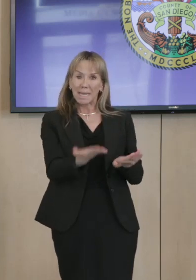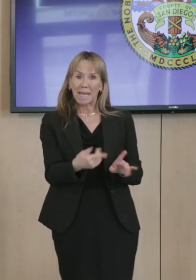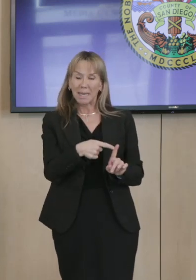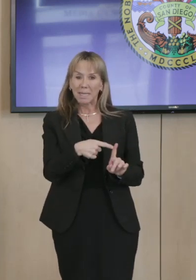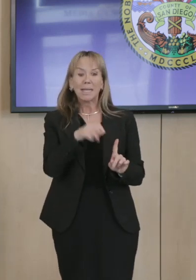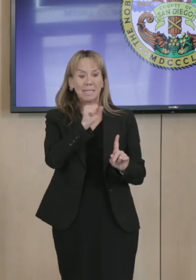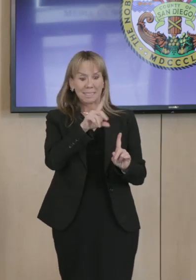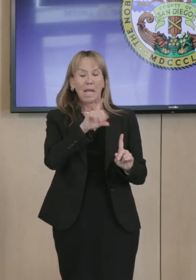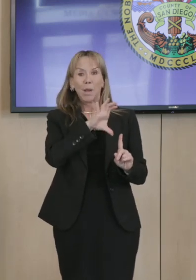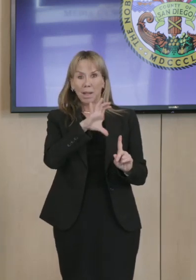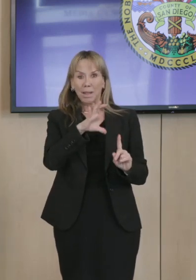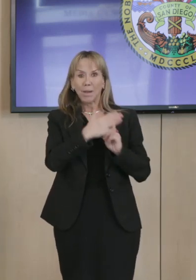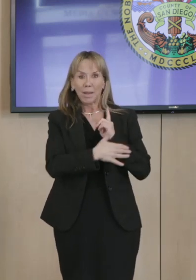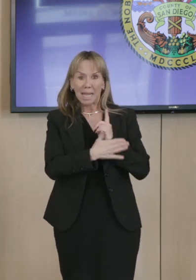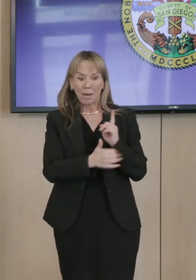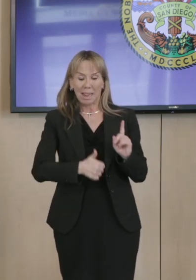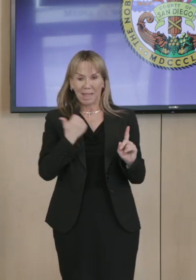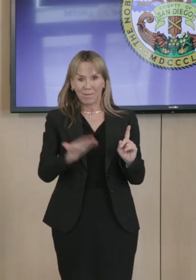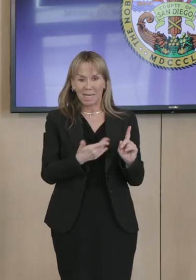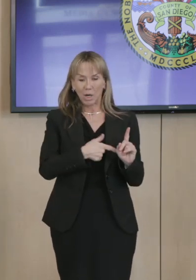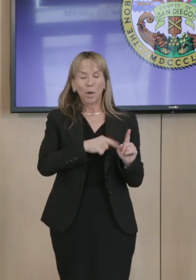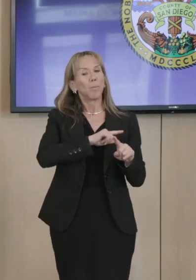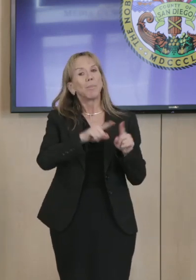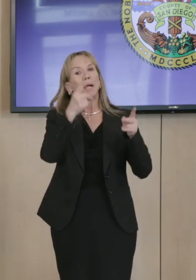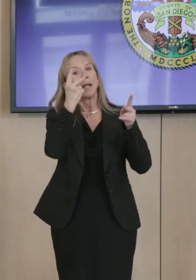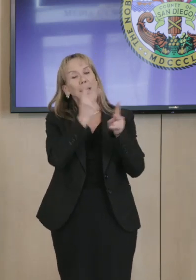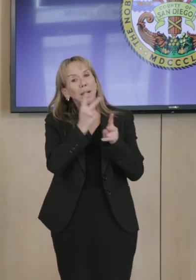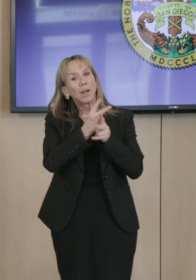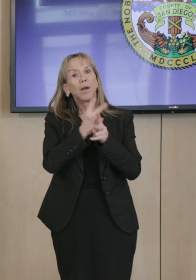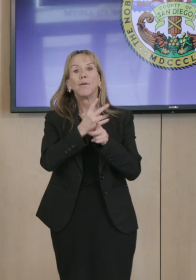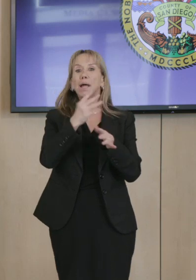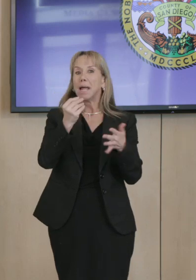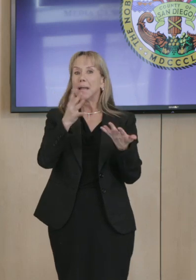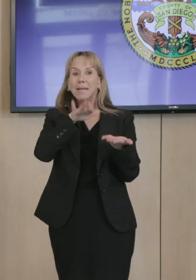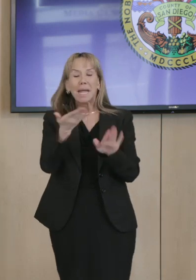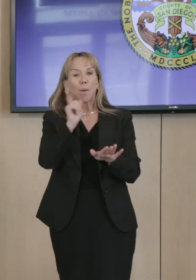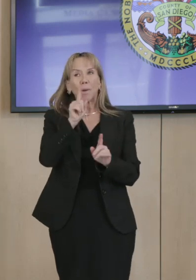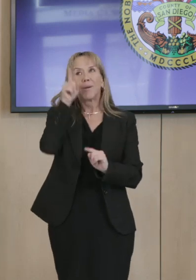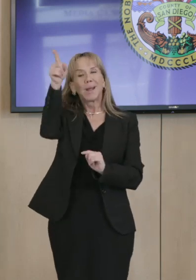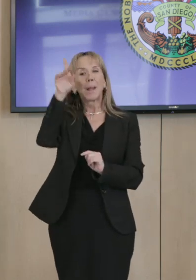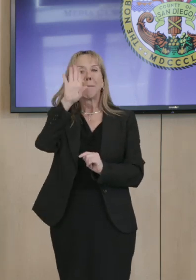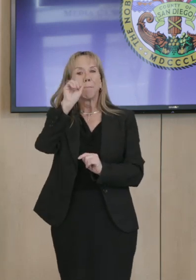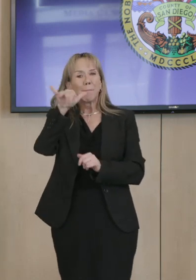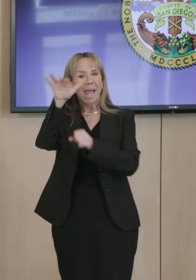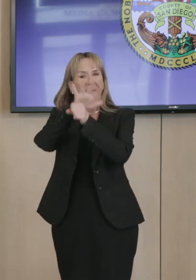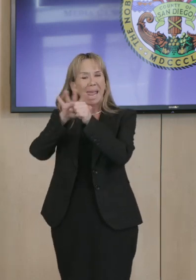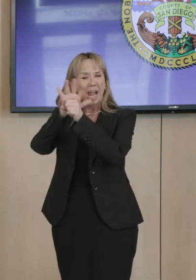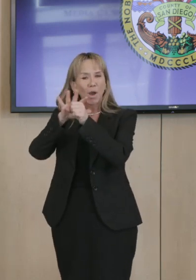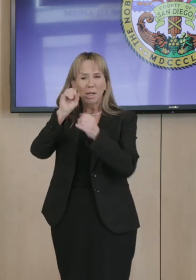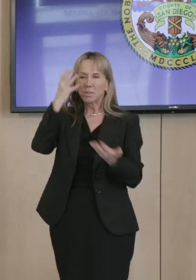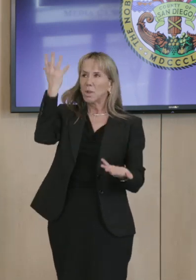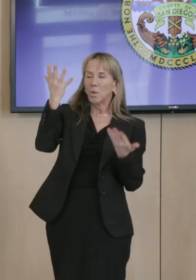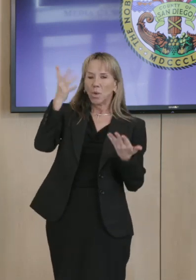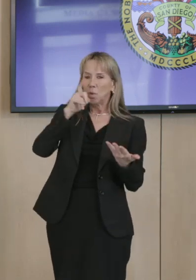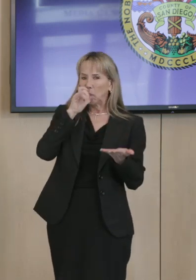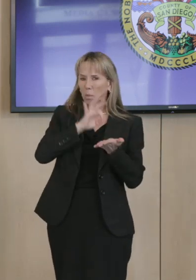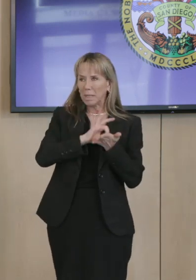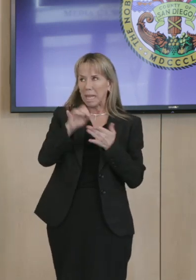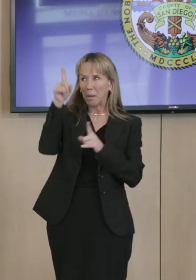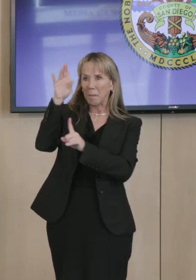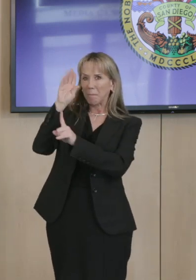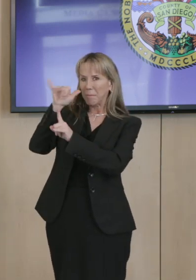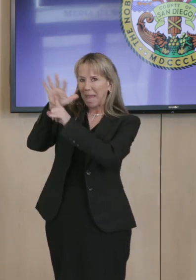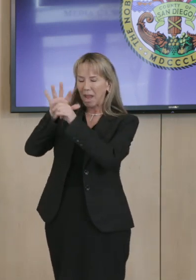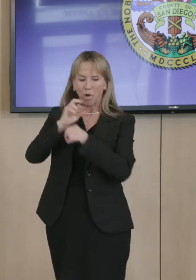San Diego County resident, was cared for and died in the Bay Area, and it actually led to some confusion as to how to account for that case. That is our